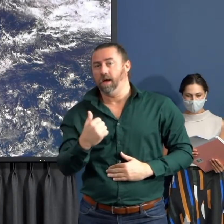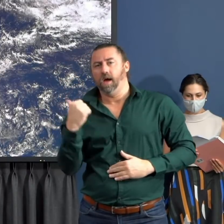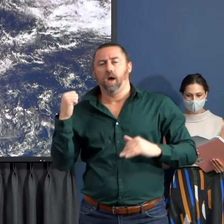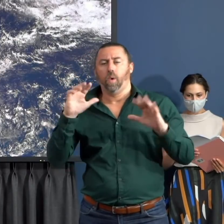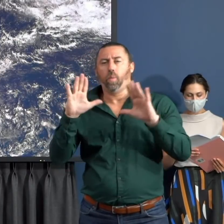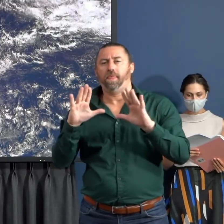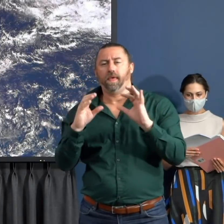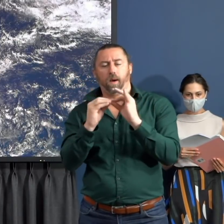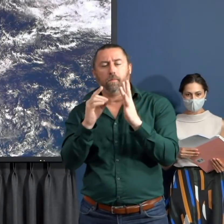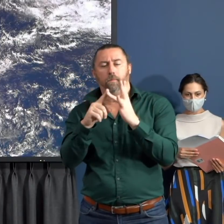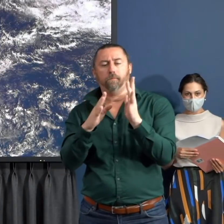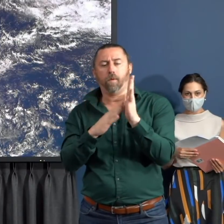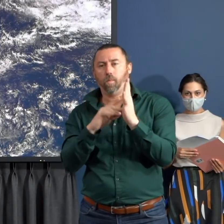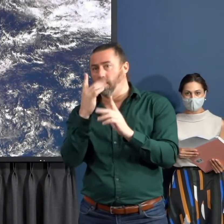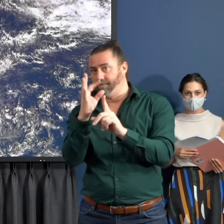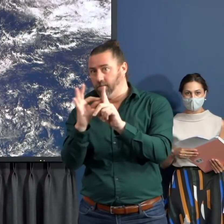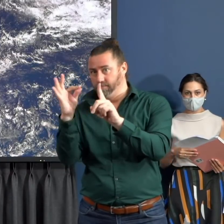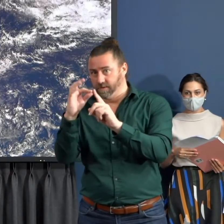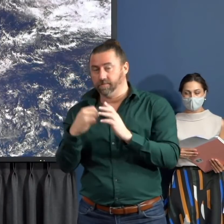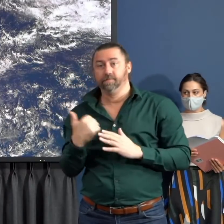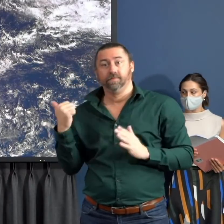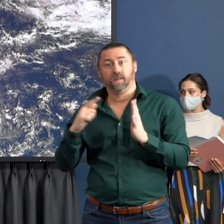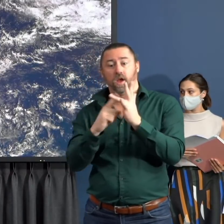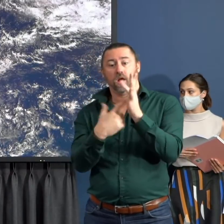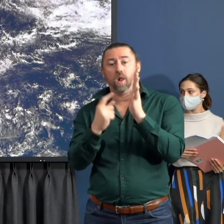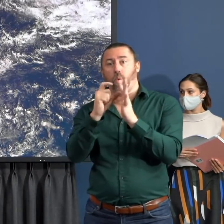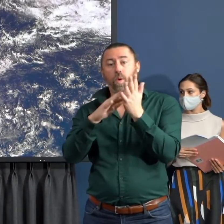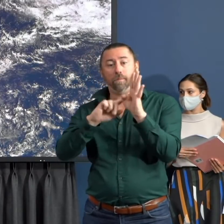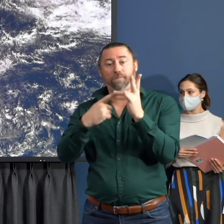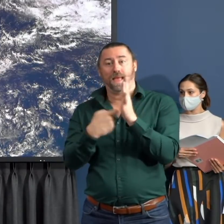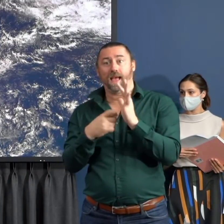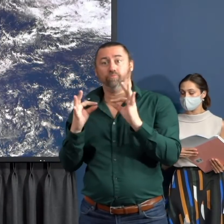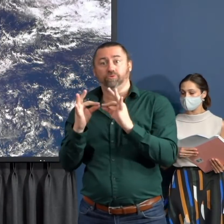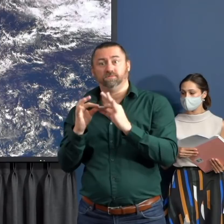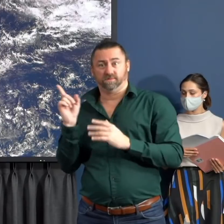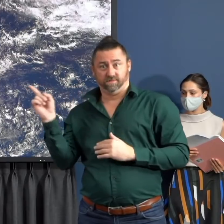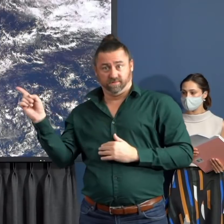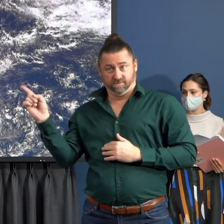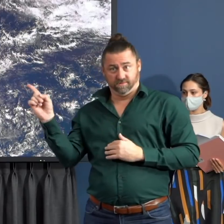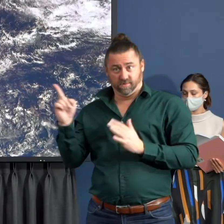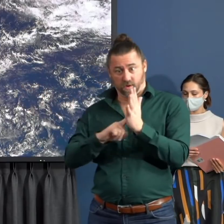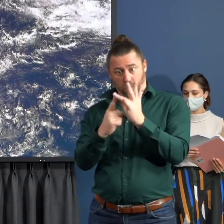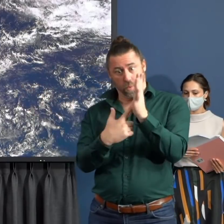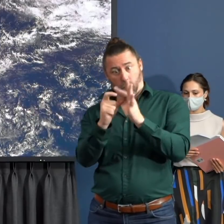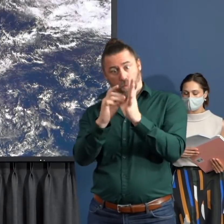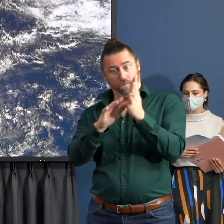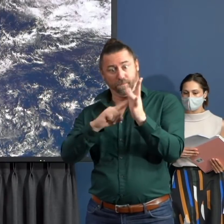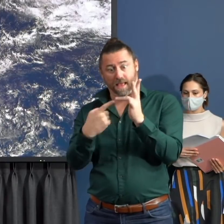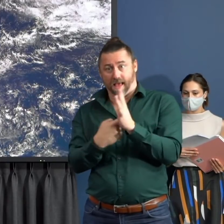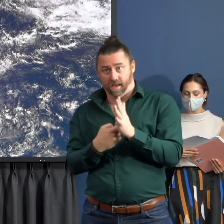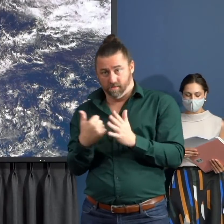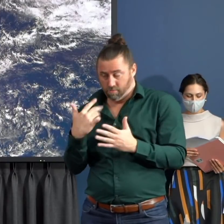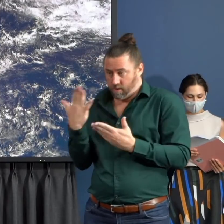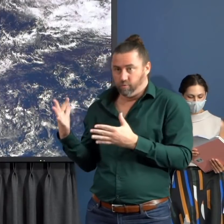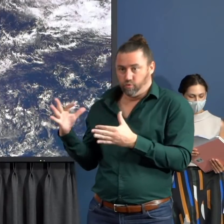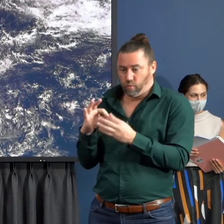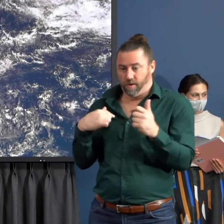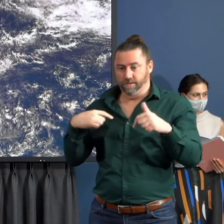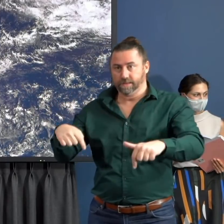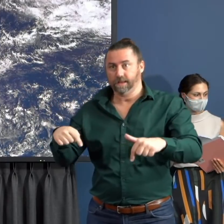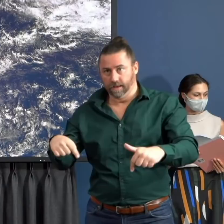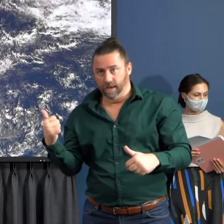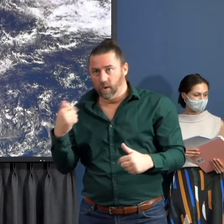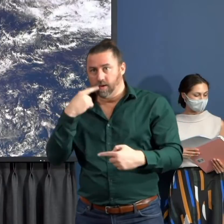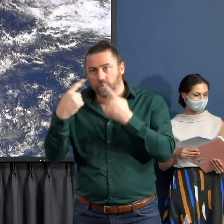about that. I'm also very pleased to be joined with the Lord Mayor of Brisbane today. Thank you very much, Lord Mayor, for coming in to give an update about the situation in Brisbane at the